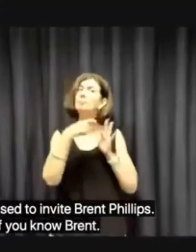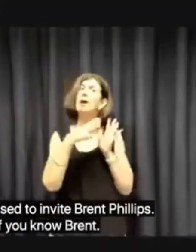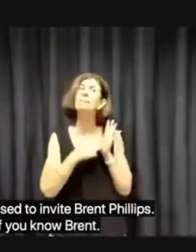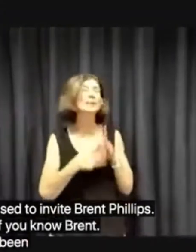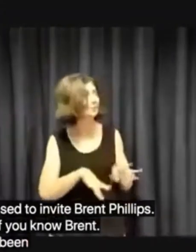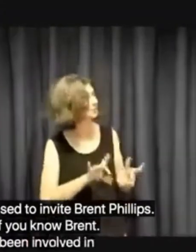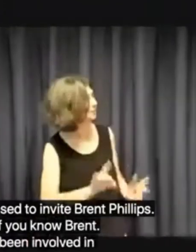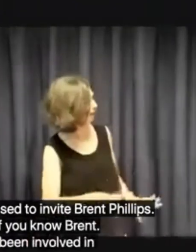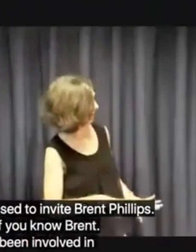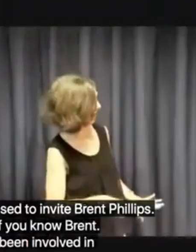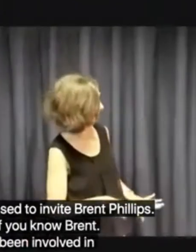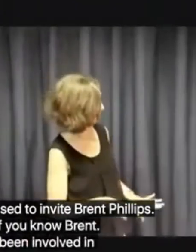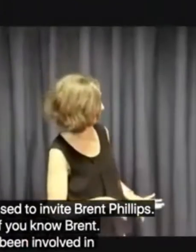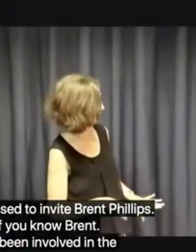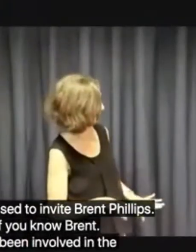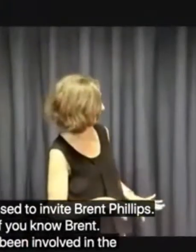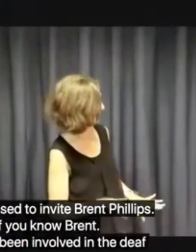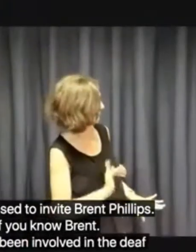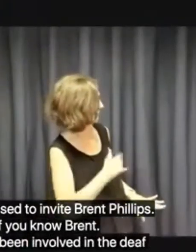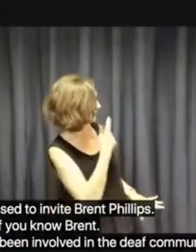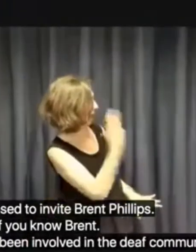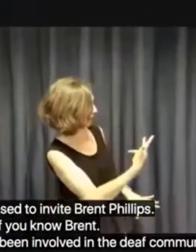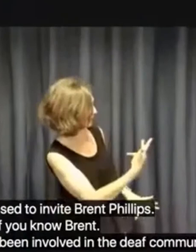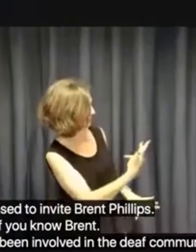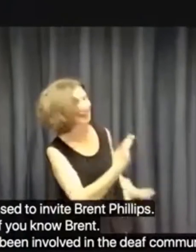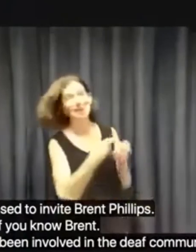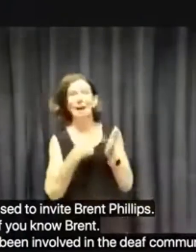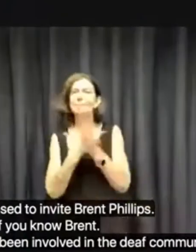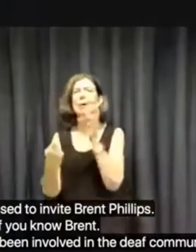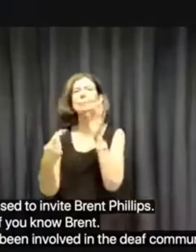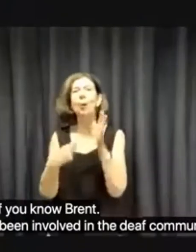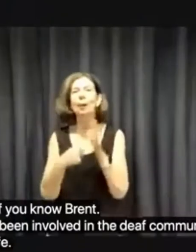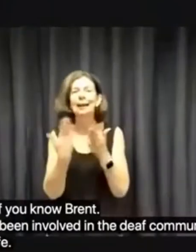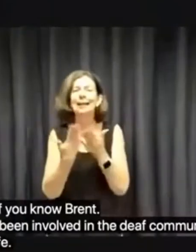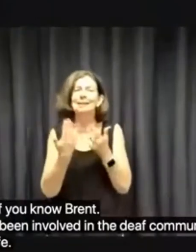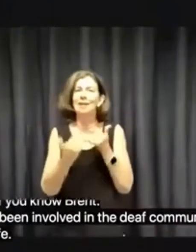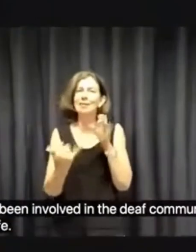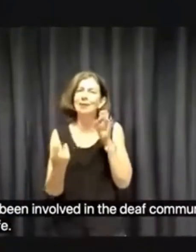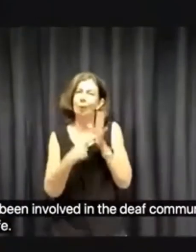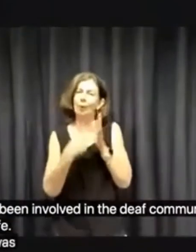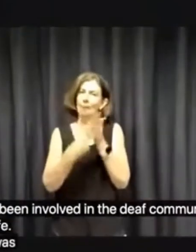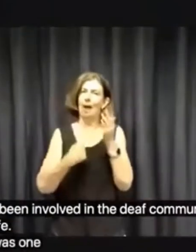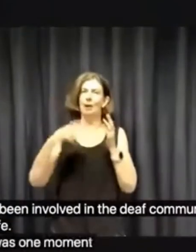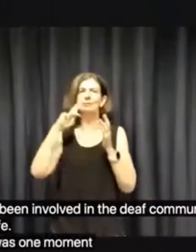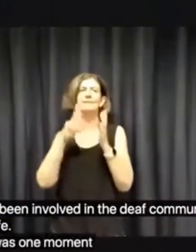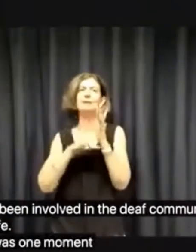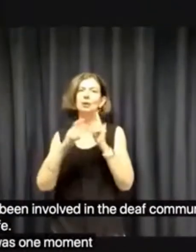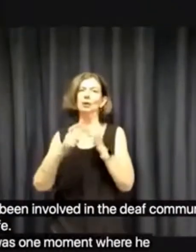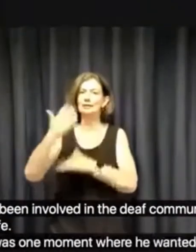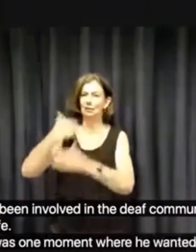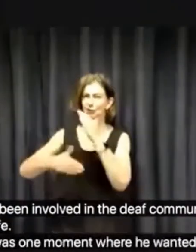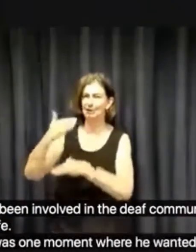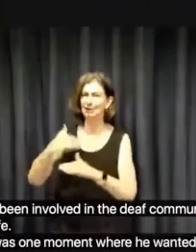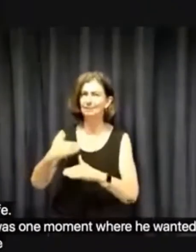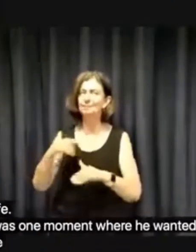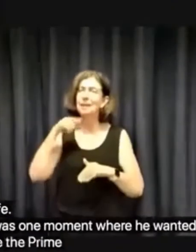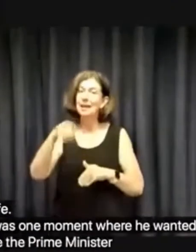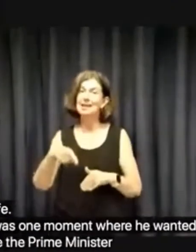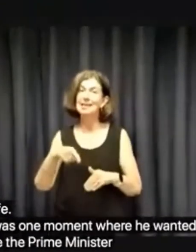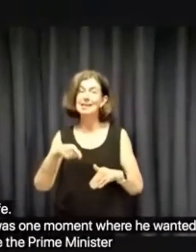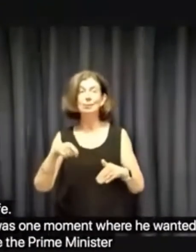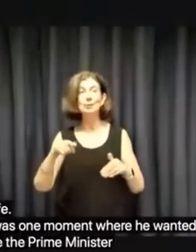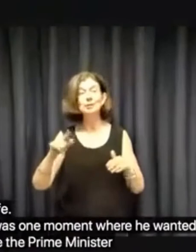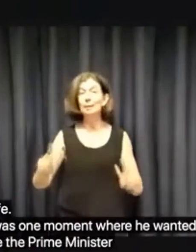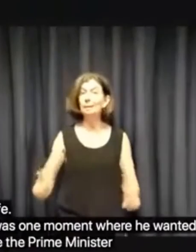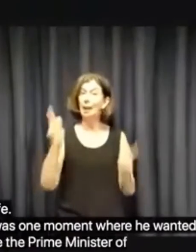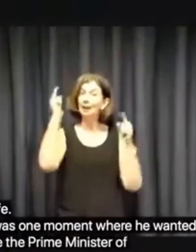life. There was one moment where he wanted to become the Prime Minister of Australia, I remember. But yes,